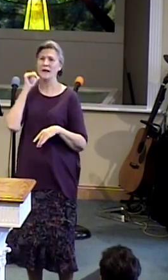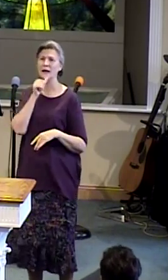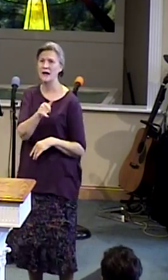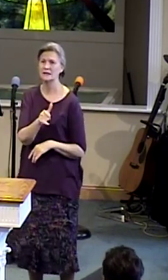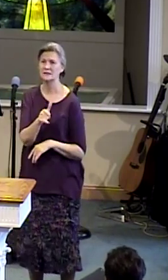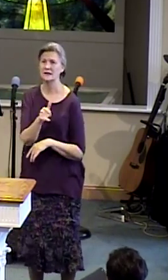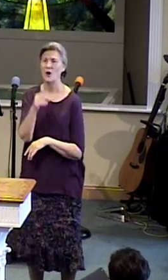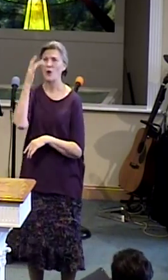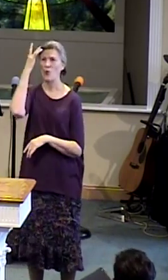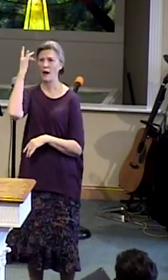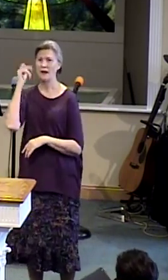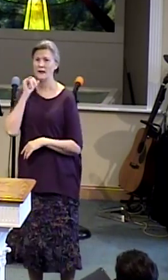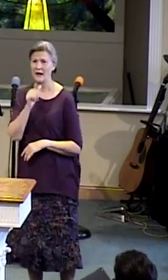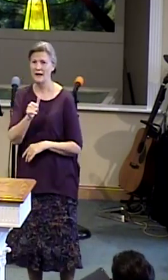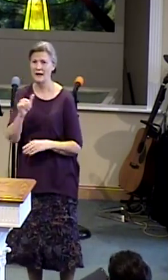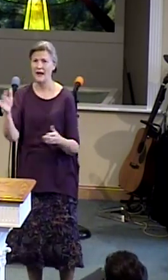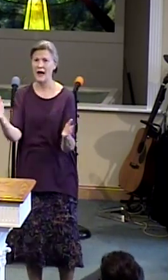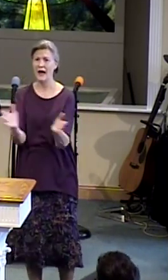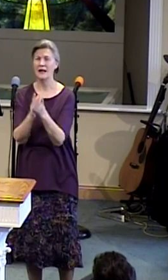Hallelujah.